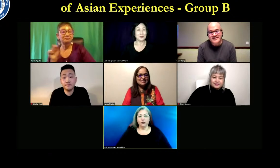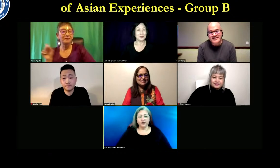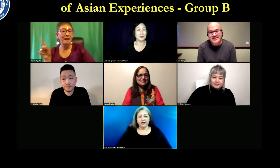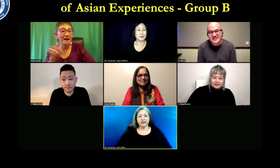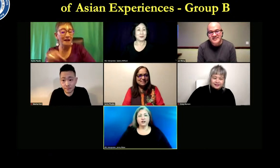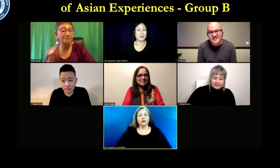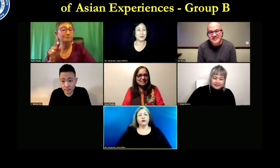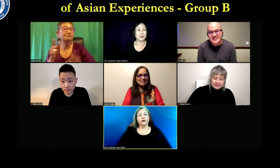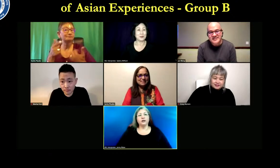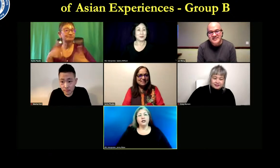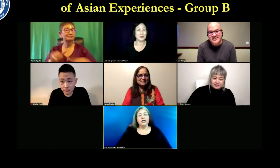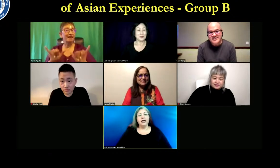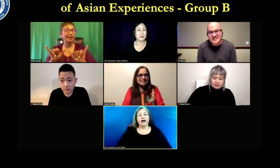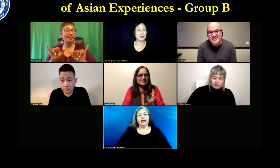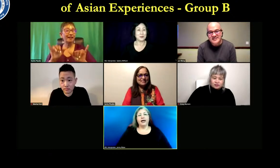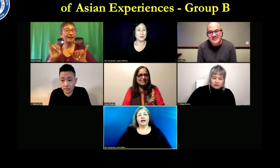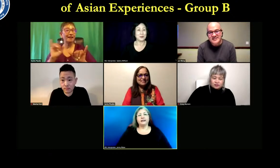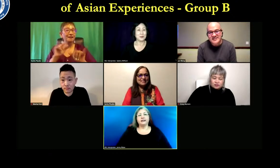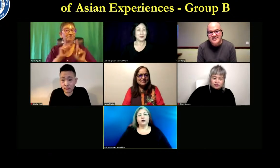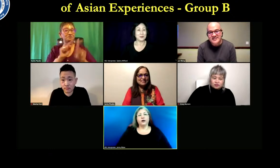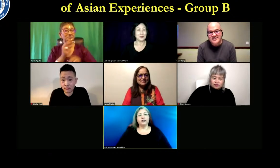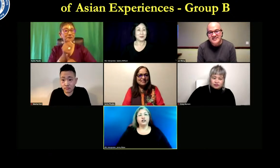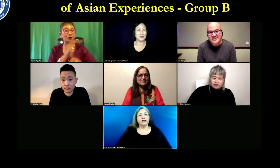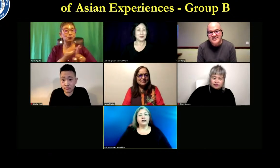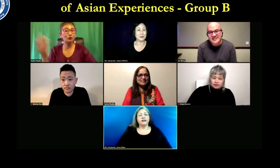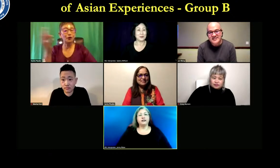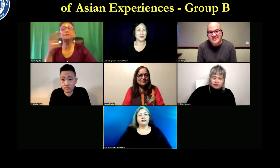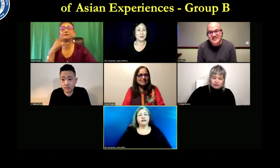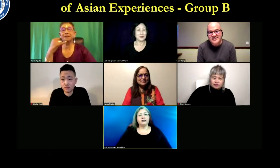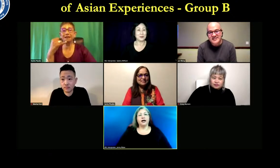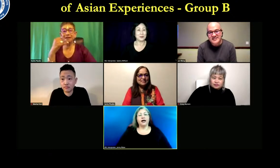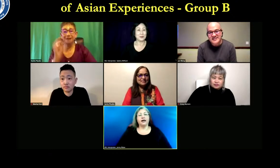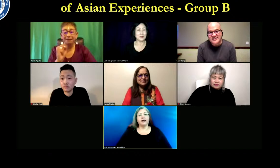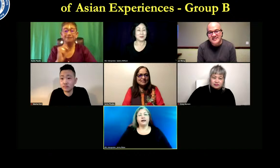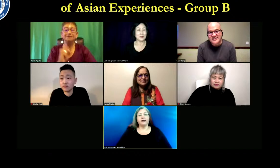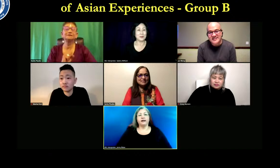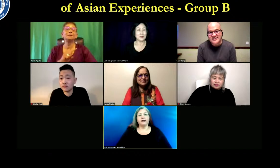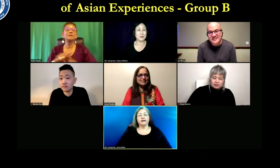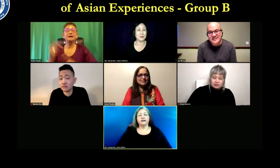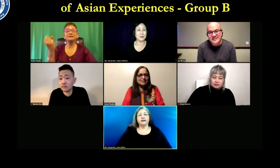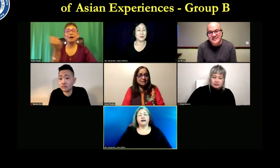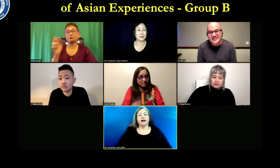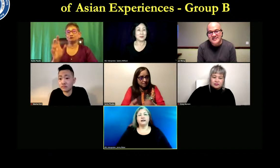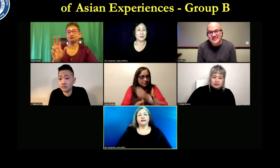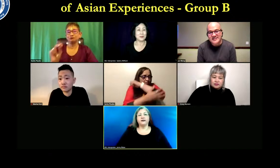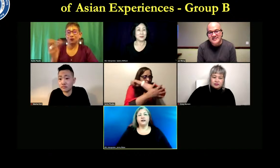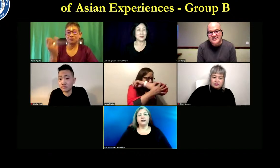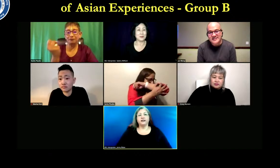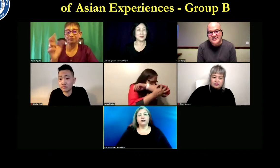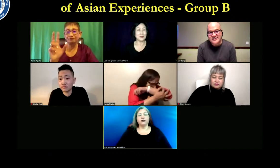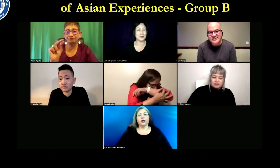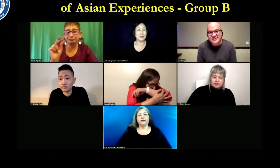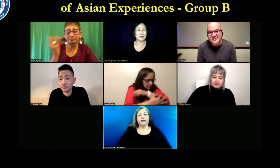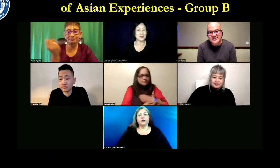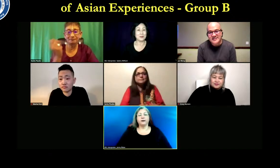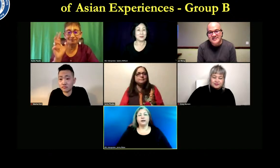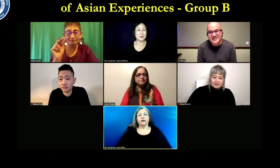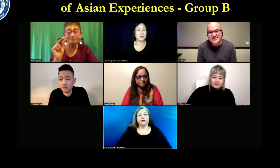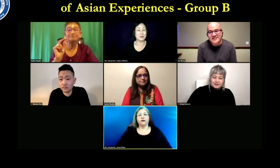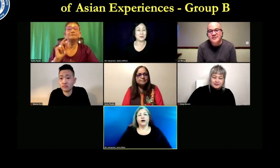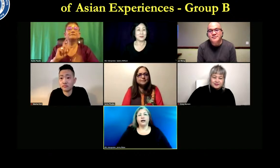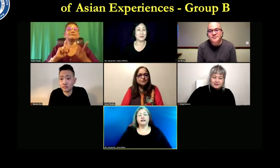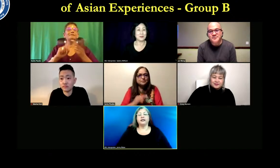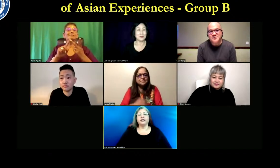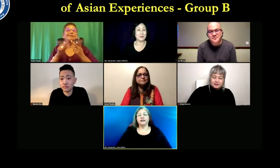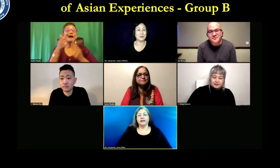did go visit the school. I asked questions. I asked if they still have class Monday